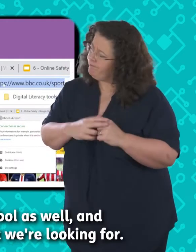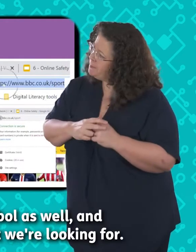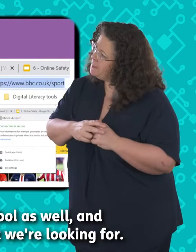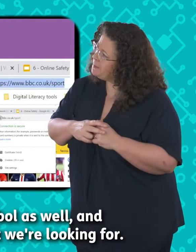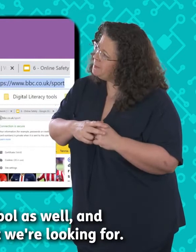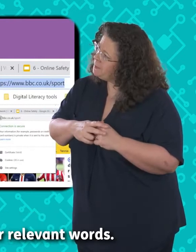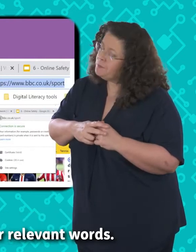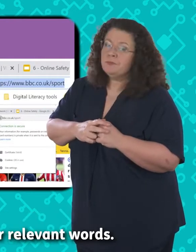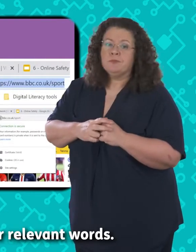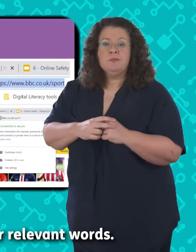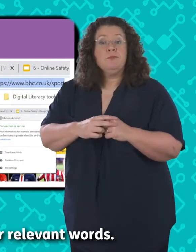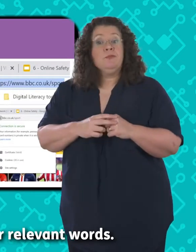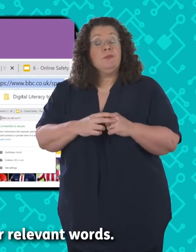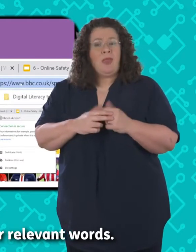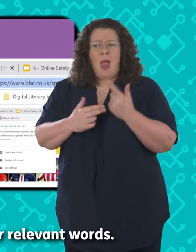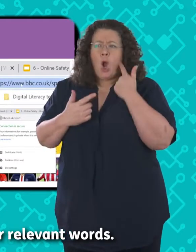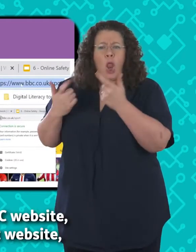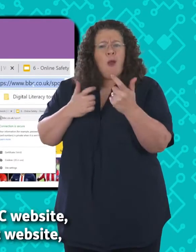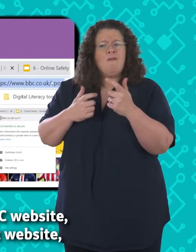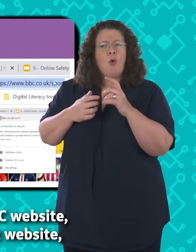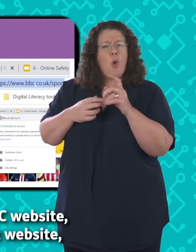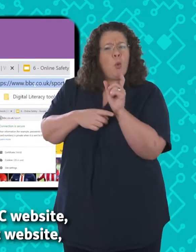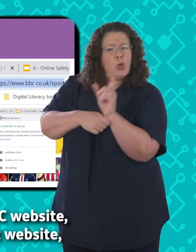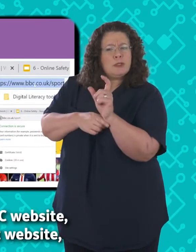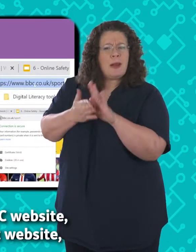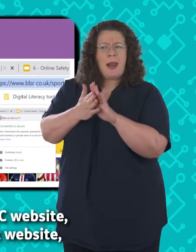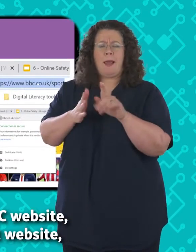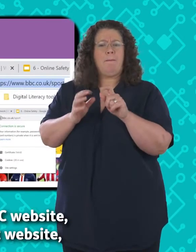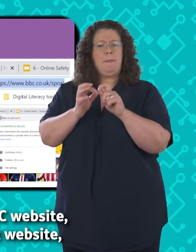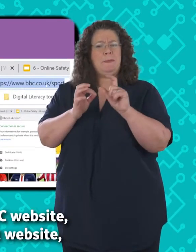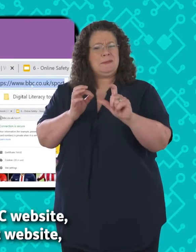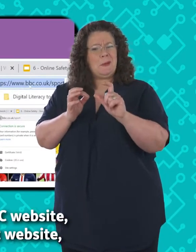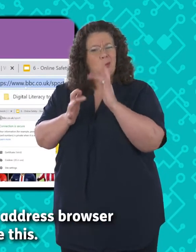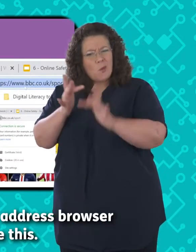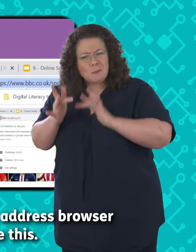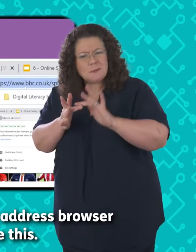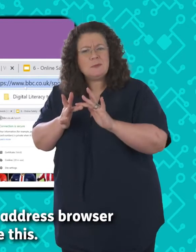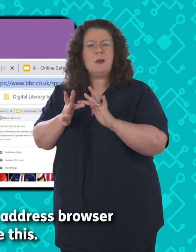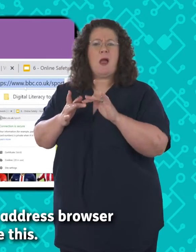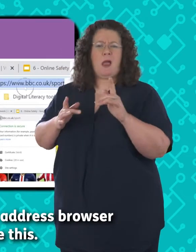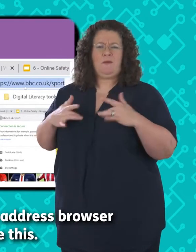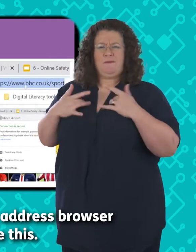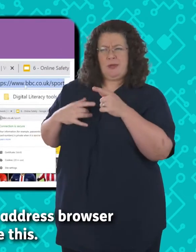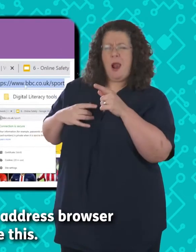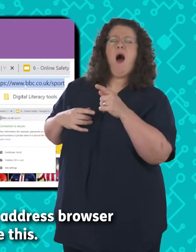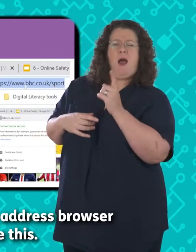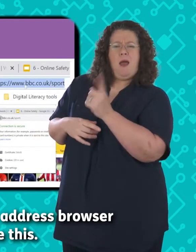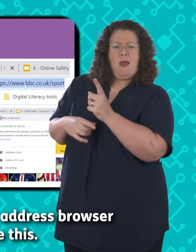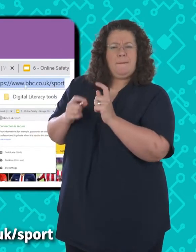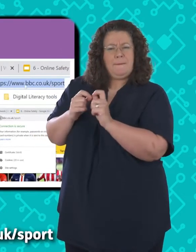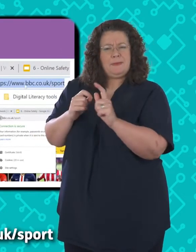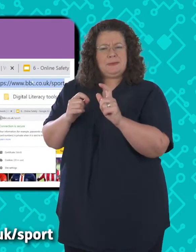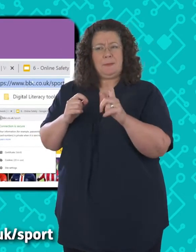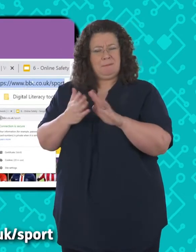for. Next, we're looking for relevant words. So if we're on the BBC website, the BBC Sport website, we expect the web address browser to look like